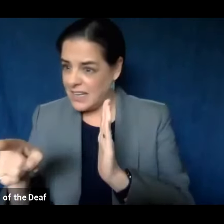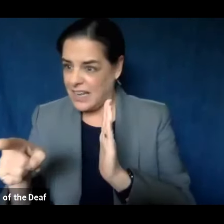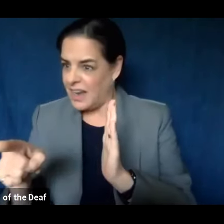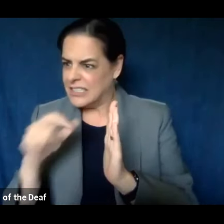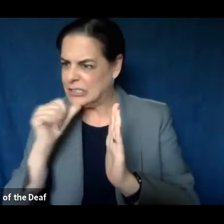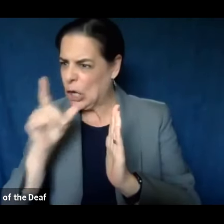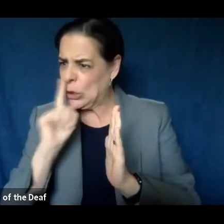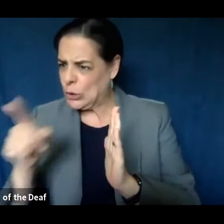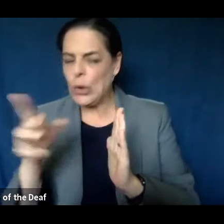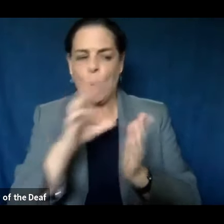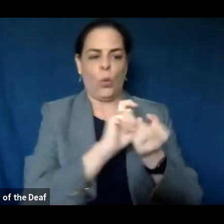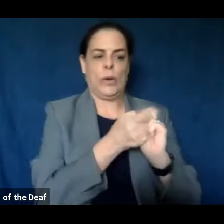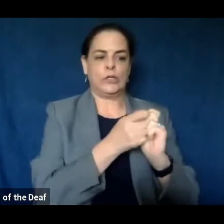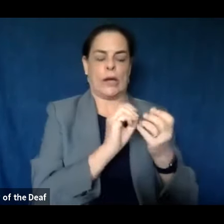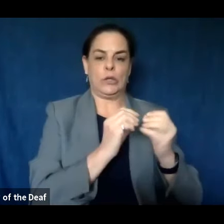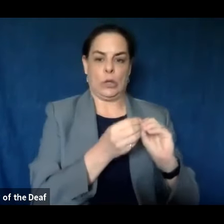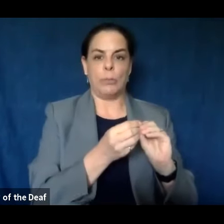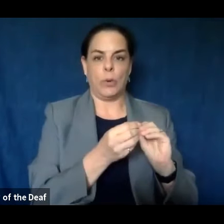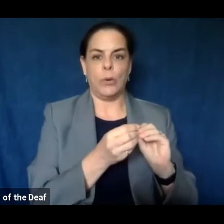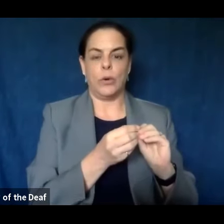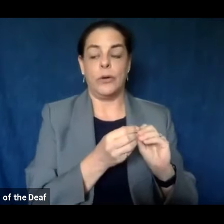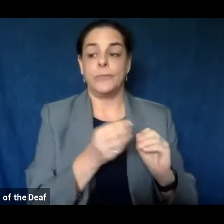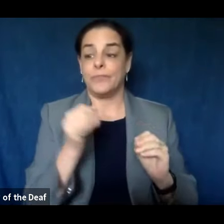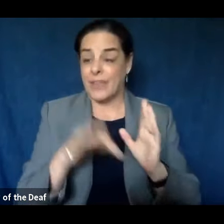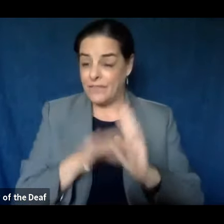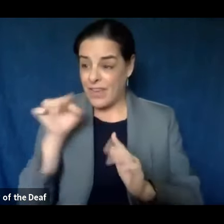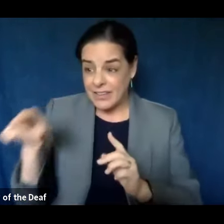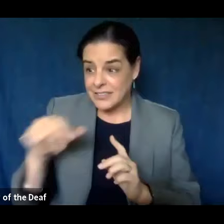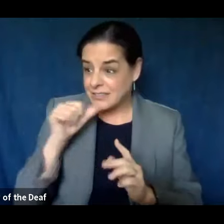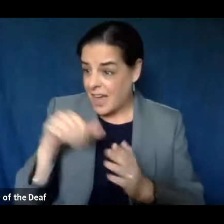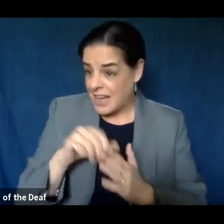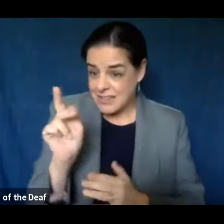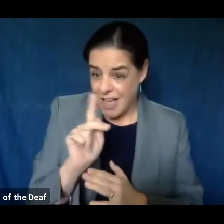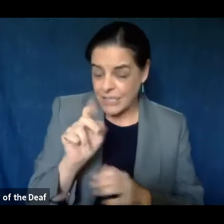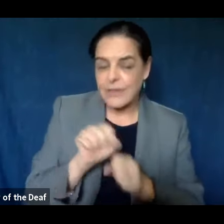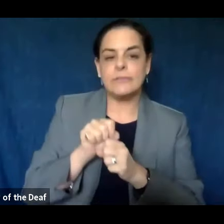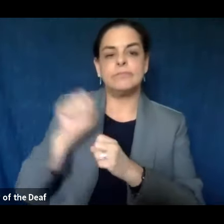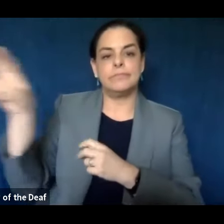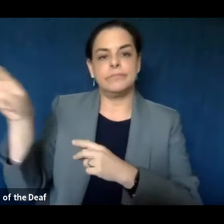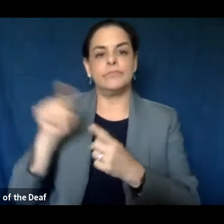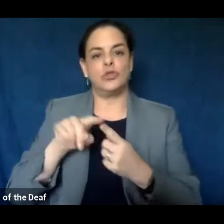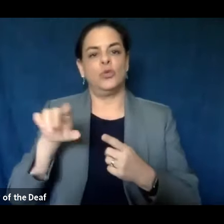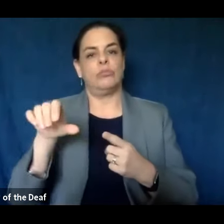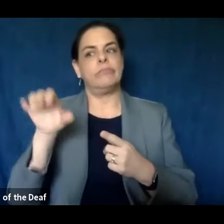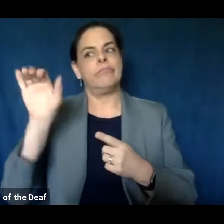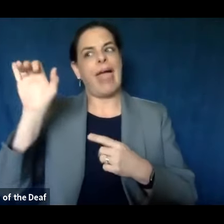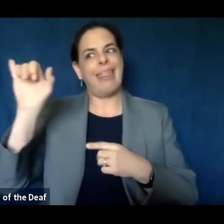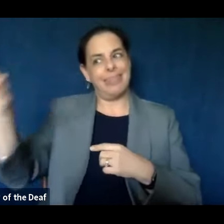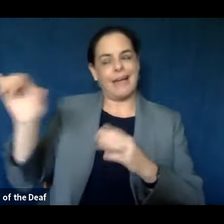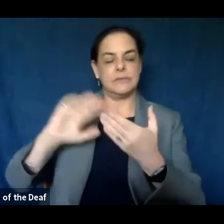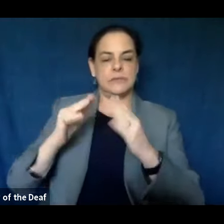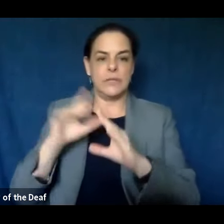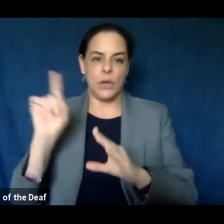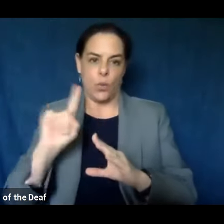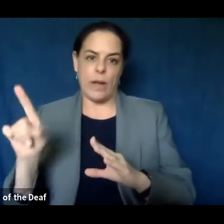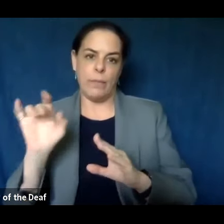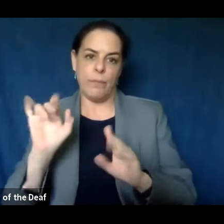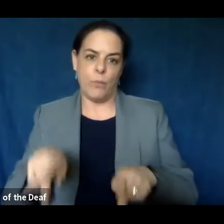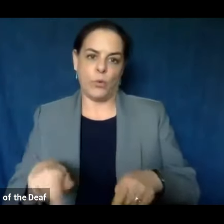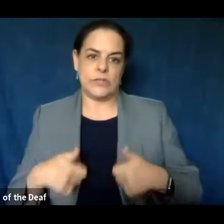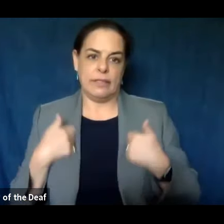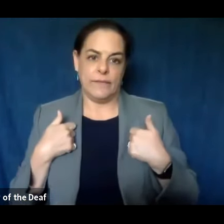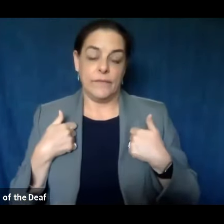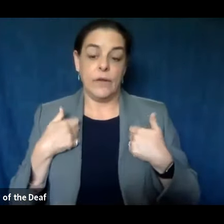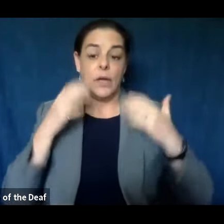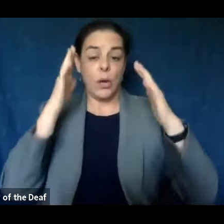County case, it's transferred it out of our jurisdiction and off of our case count. We hope